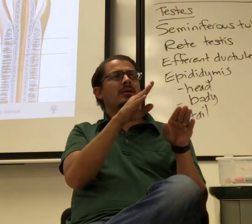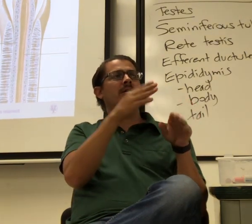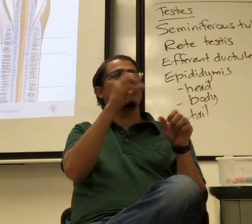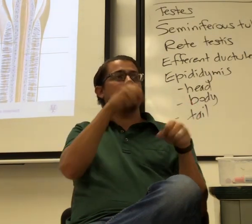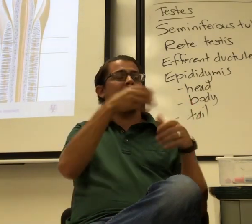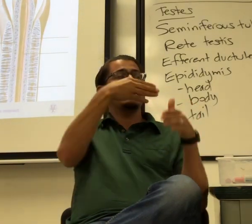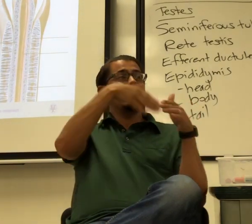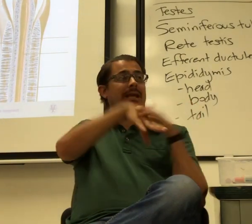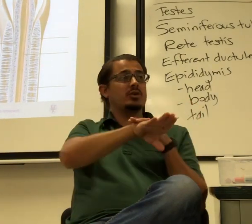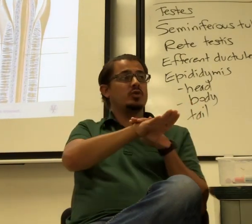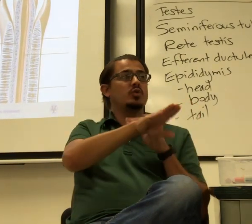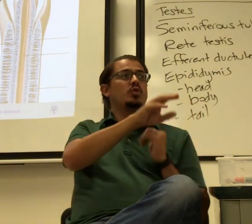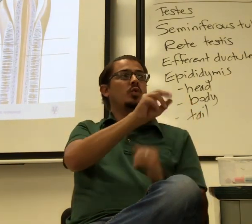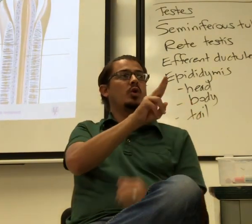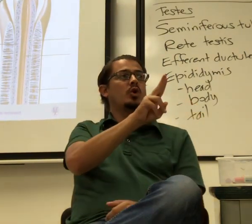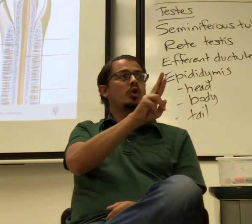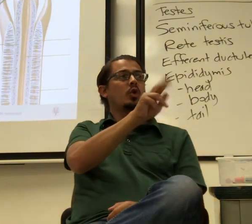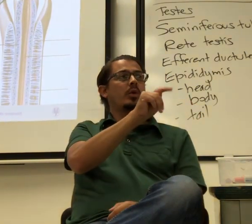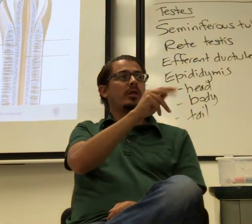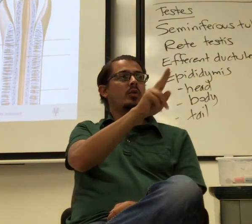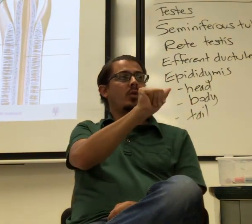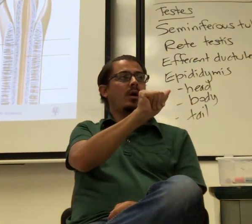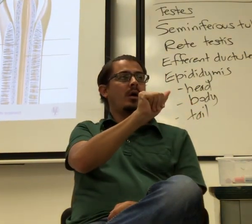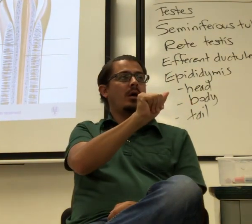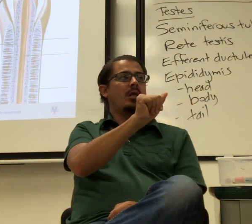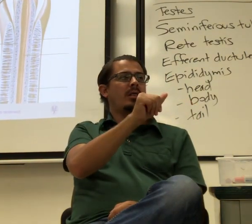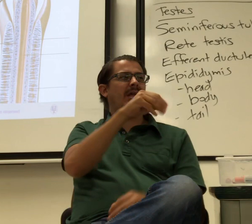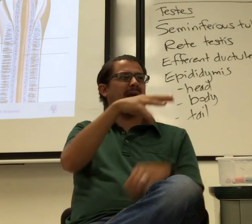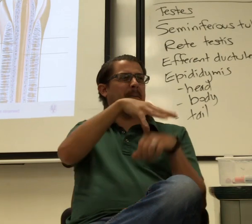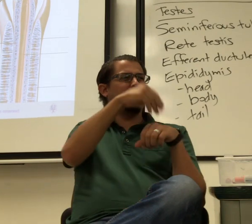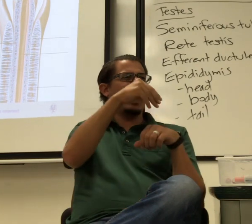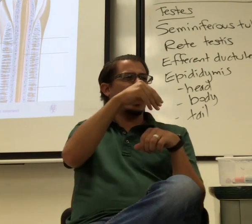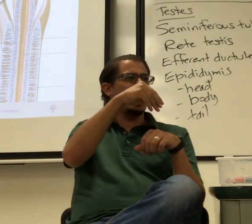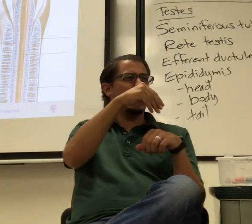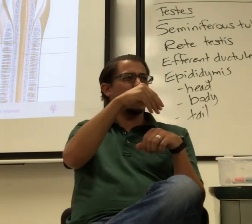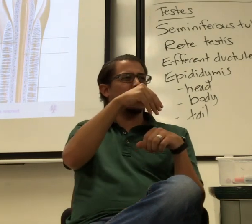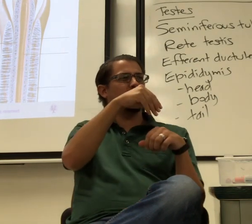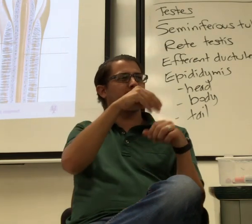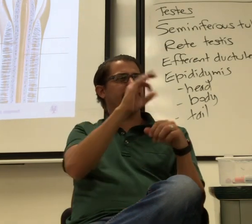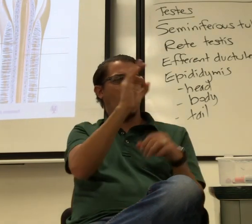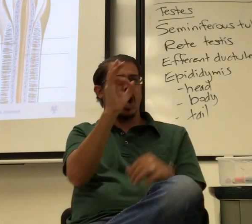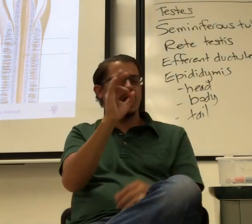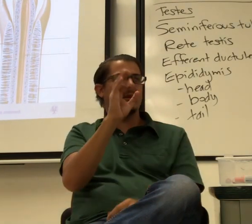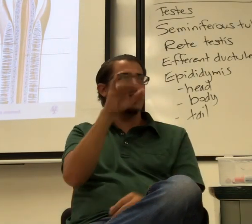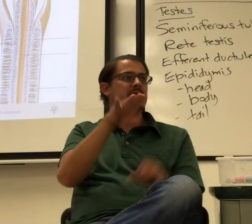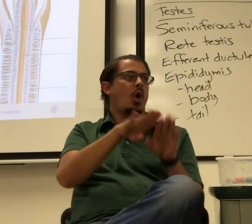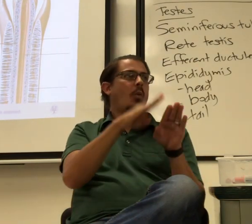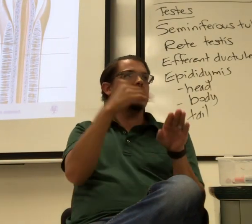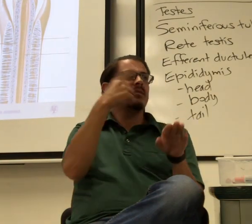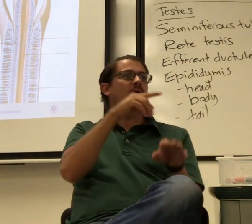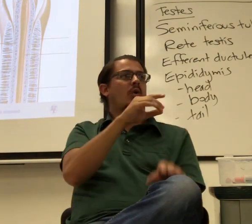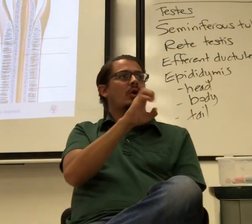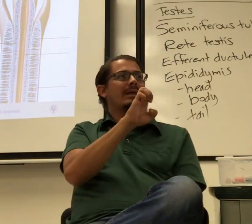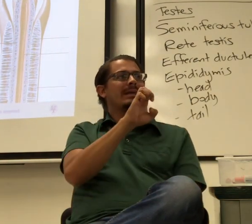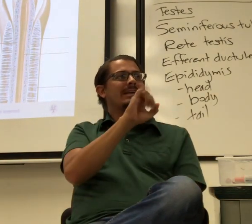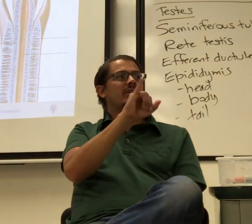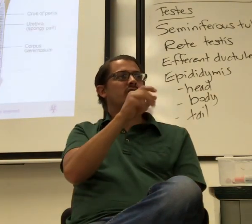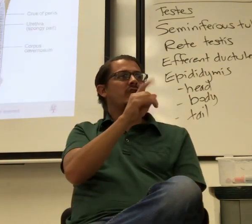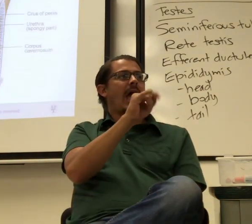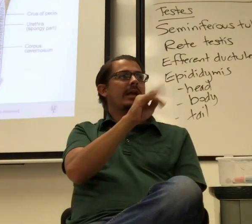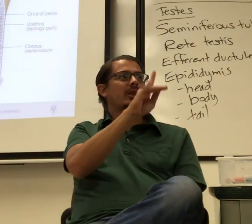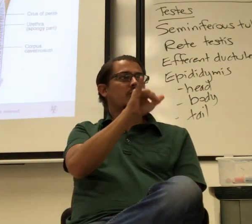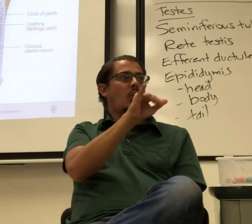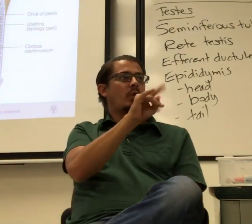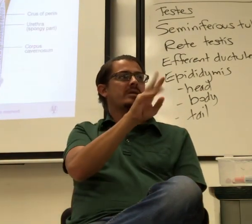So these little dots there, the little paired dots, those are the openings of the ejaculatory duct. So to go